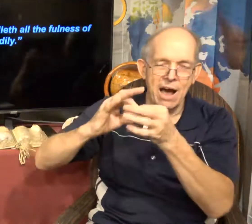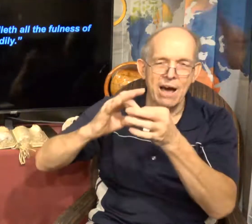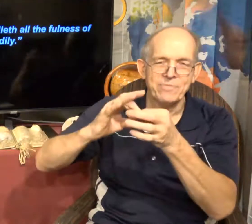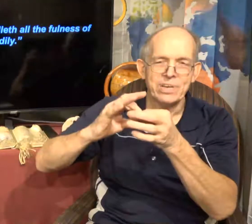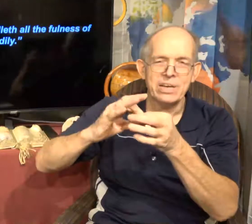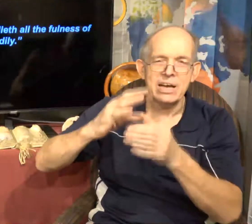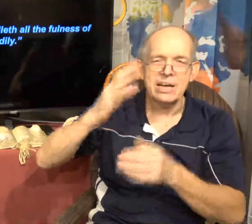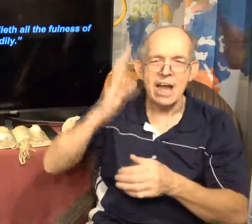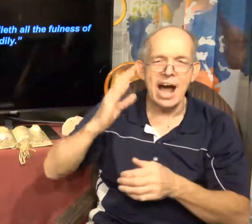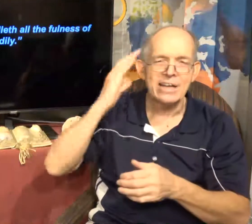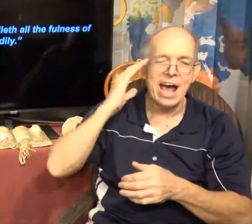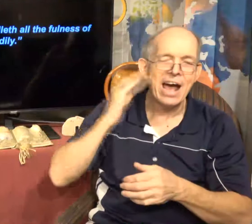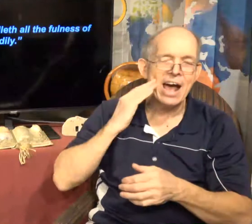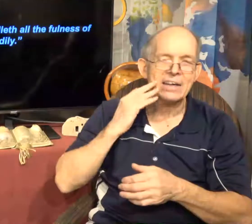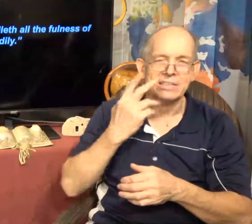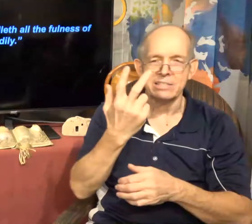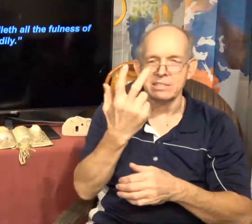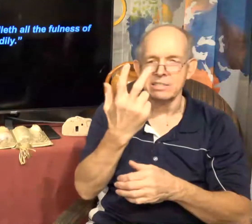of the Godhead.